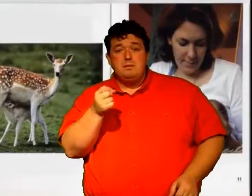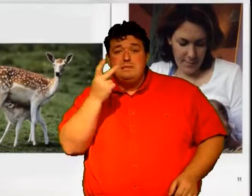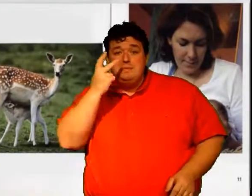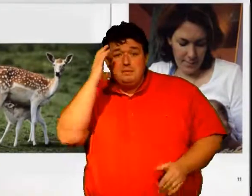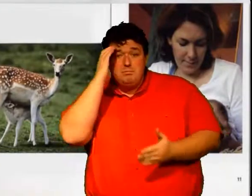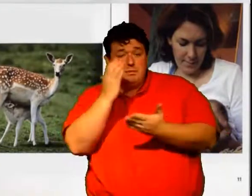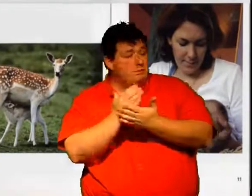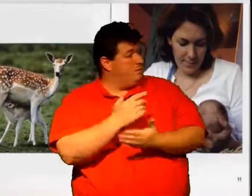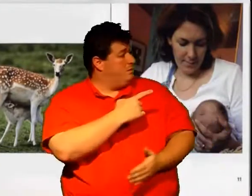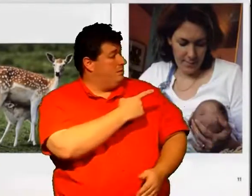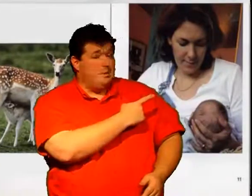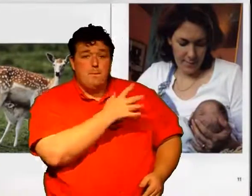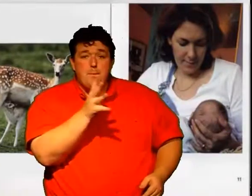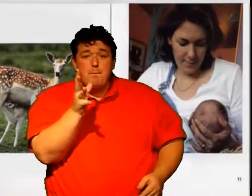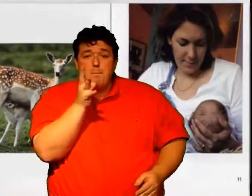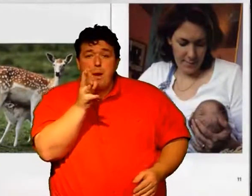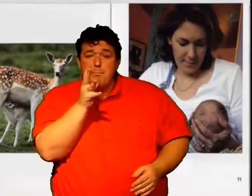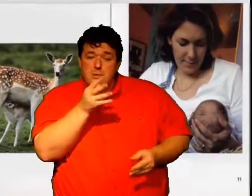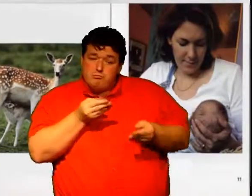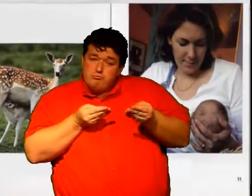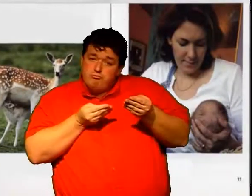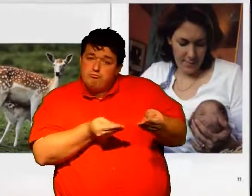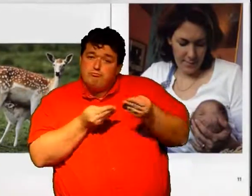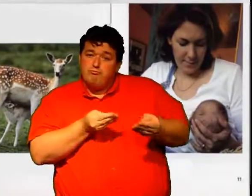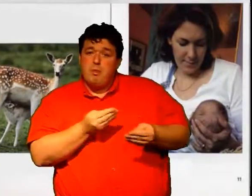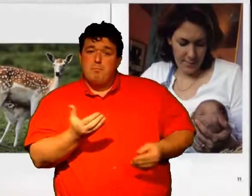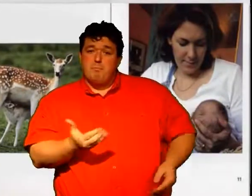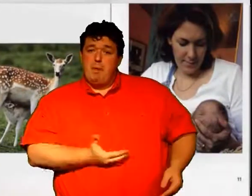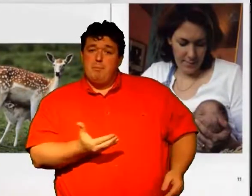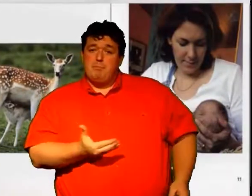And here is another mother feeding her baby milk.